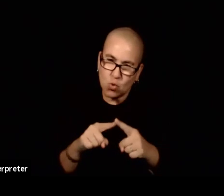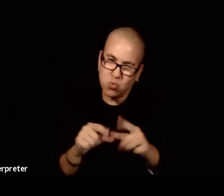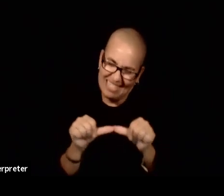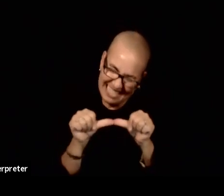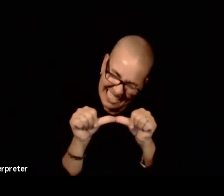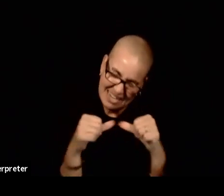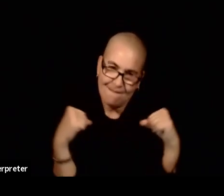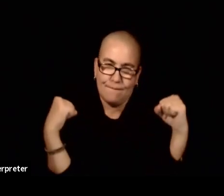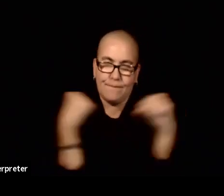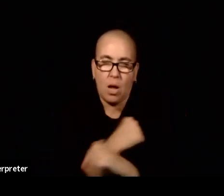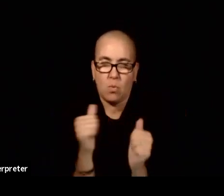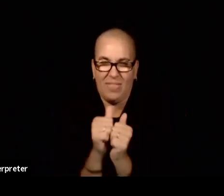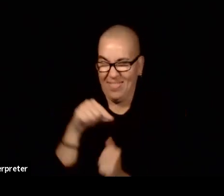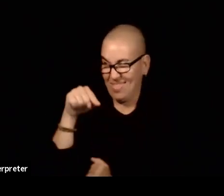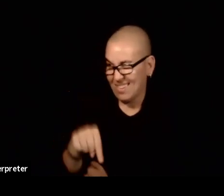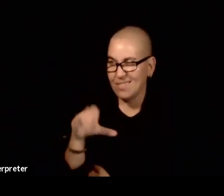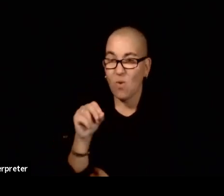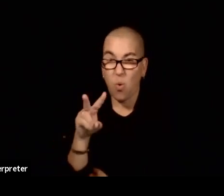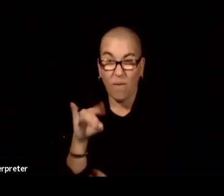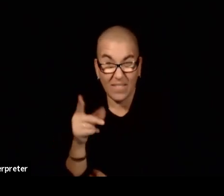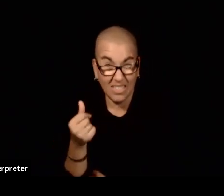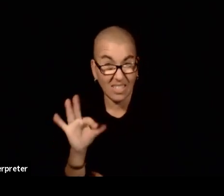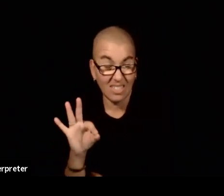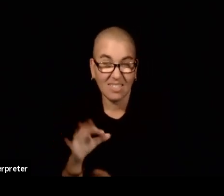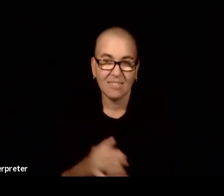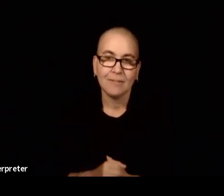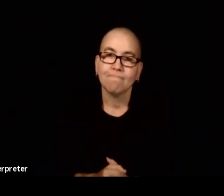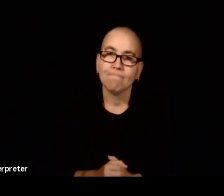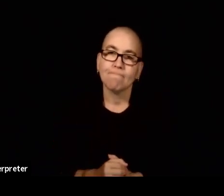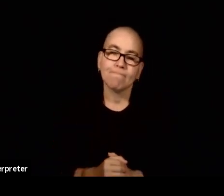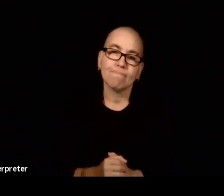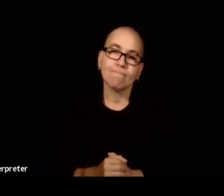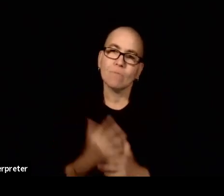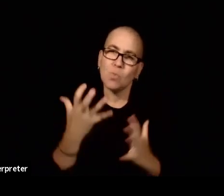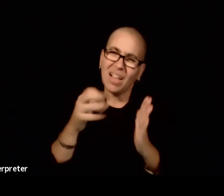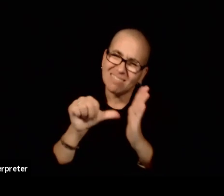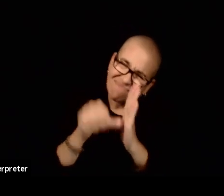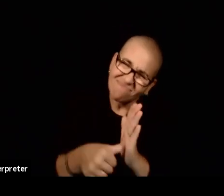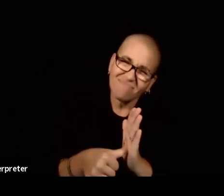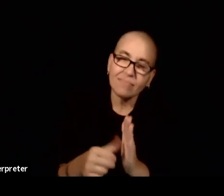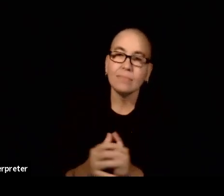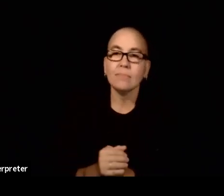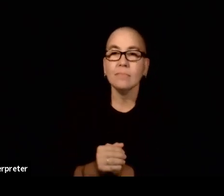And I have to reinforce what Bill said, Dr. Maurice said, we are far from out of the woods.